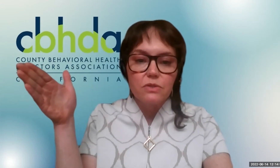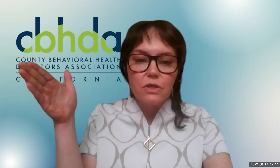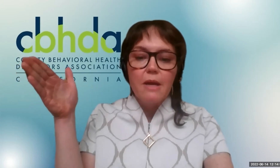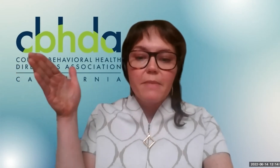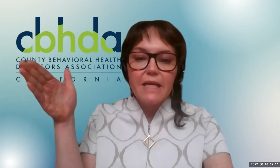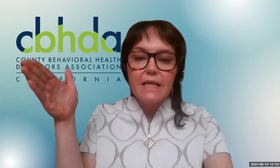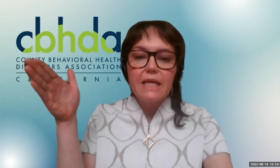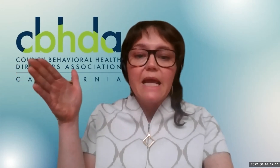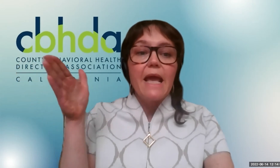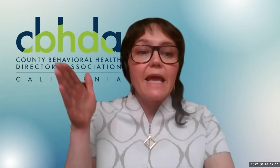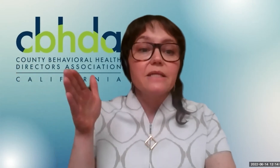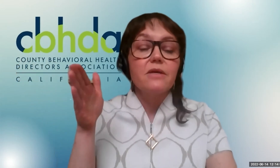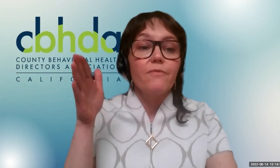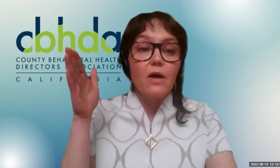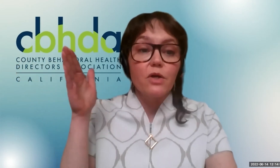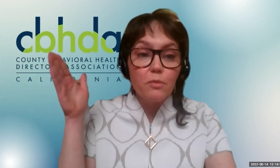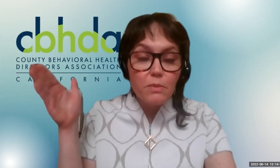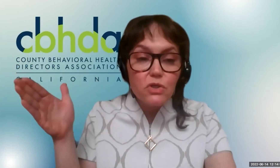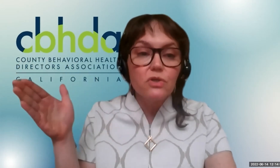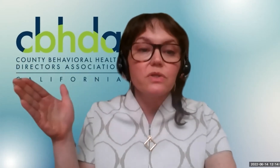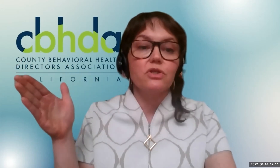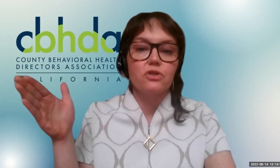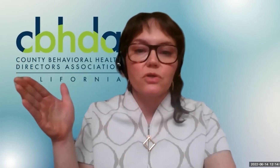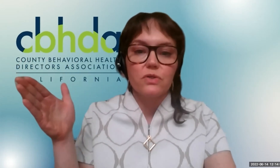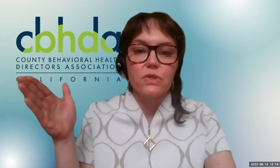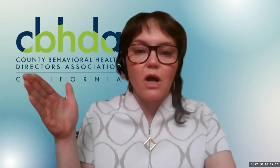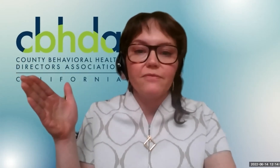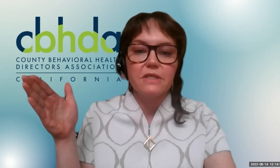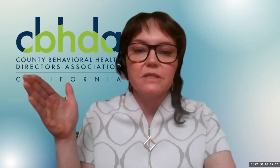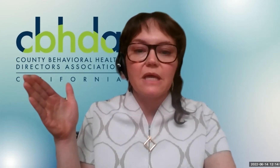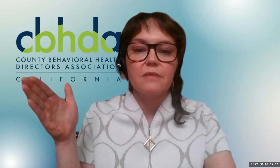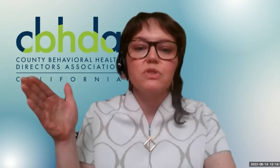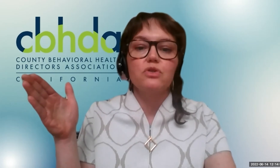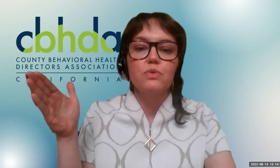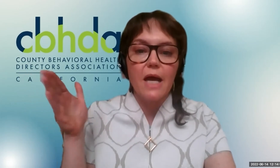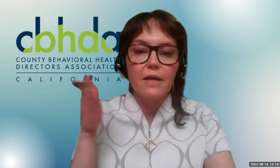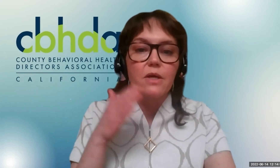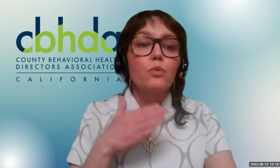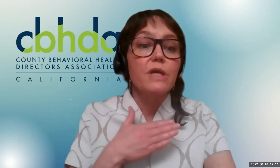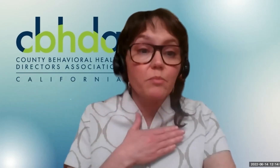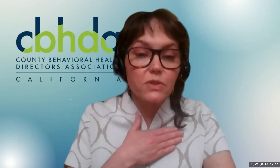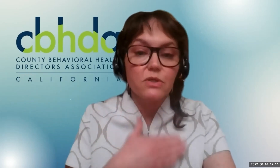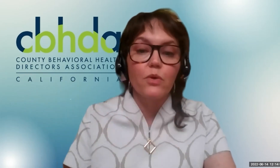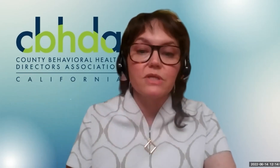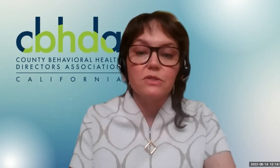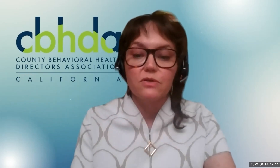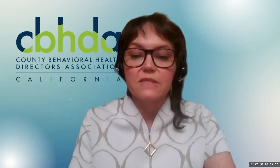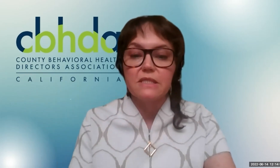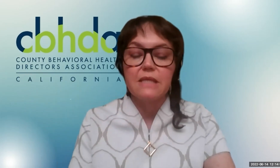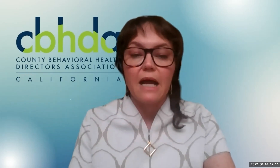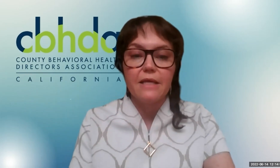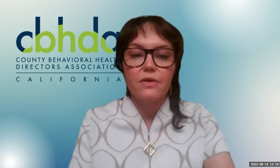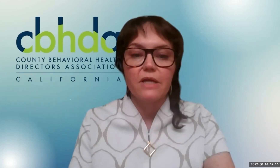reimbursed under Medicaid. And commercial insurers oftentimes do not reimburse for